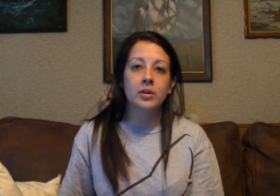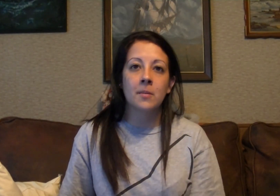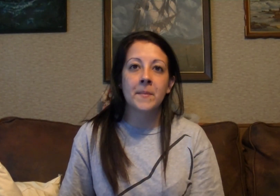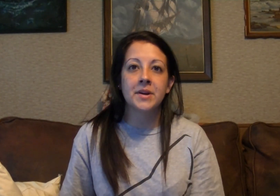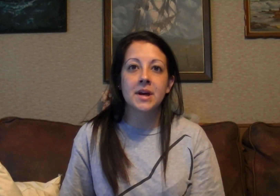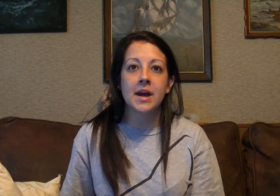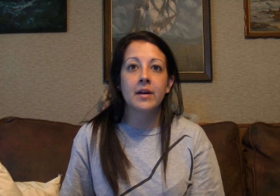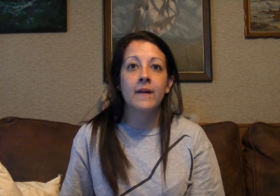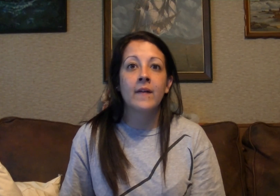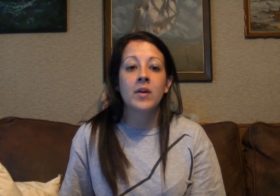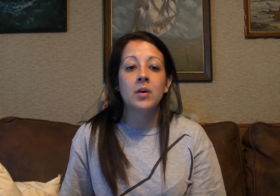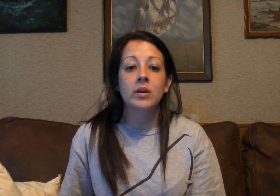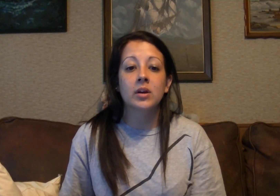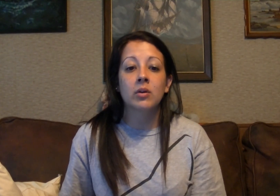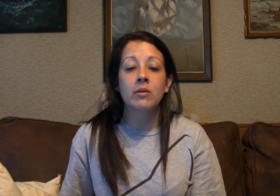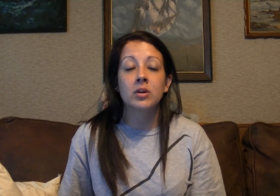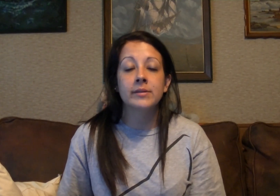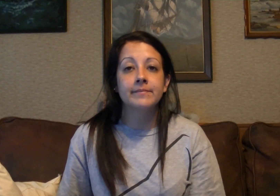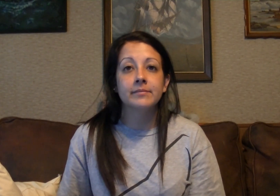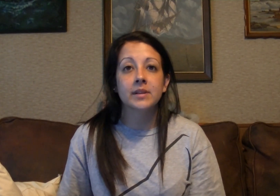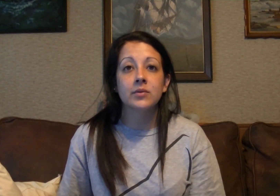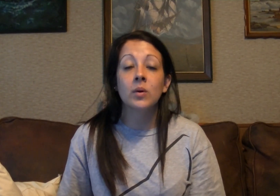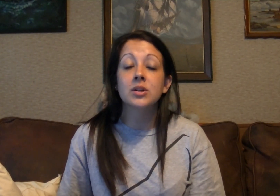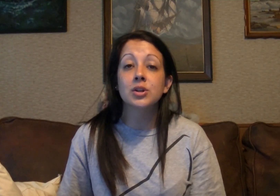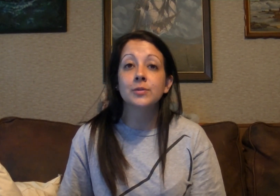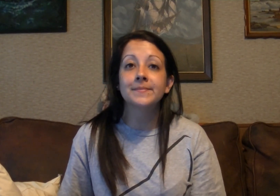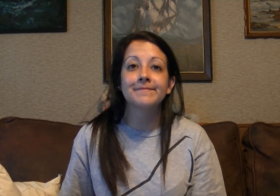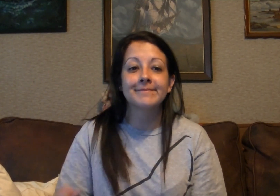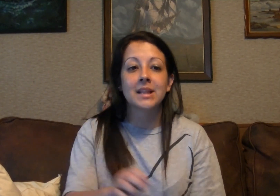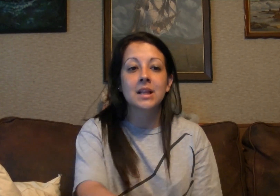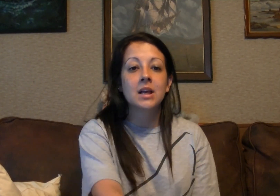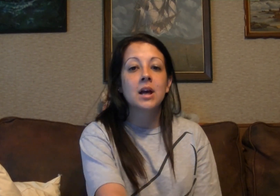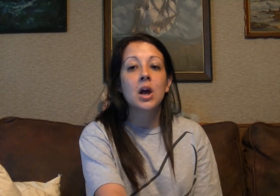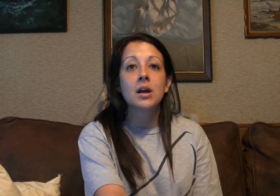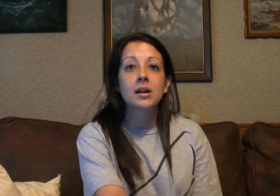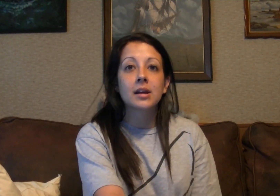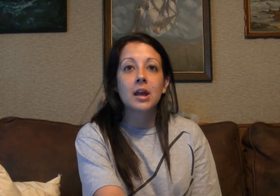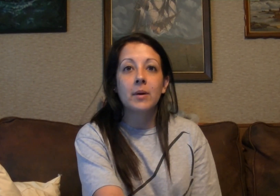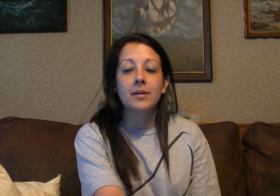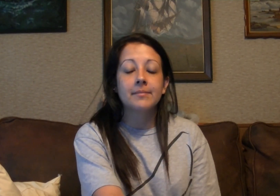on Monday and we can go over it if you want to. Okay, bye.